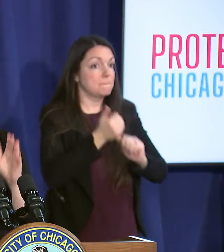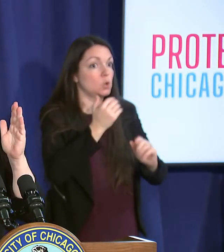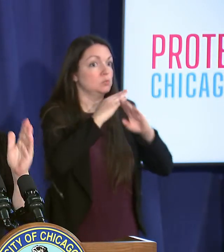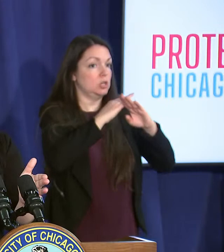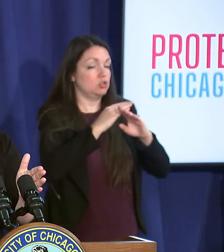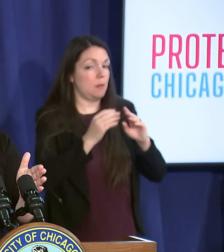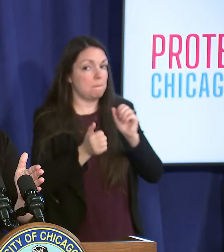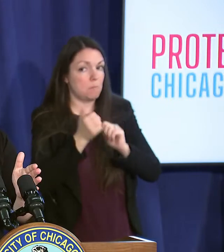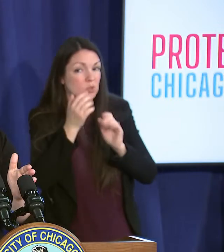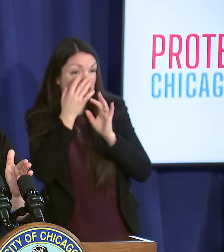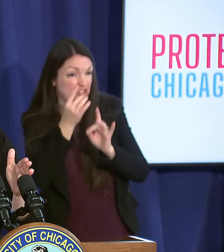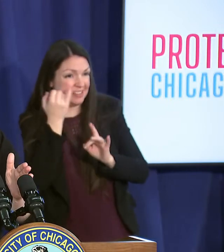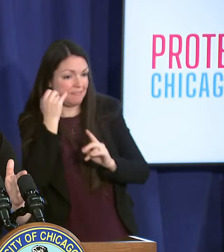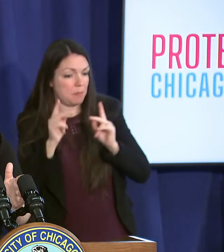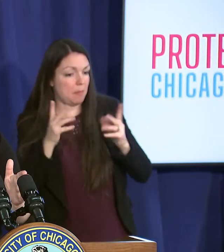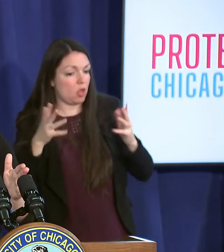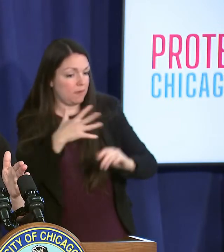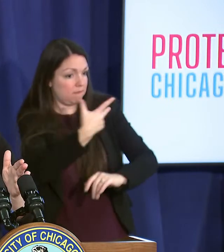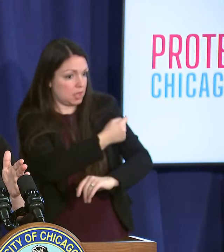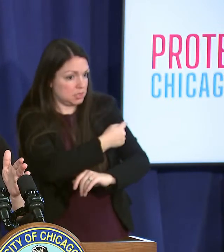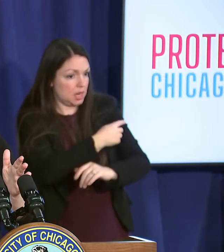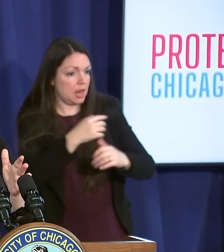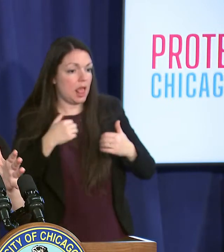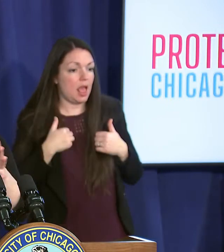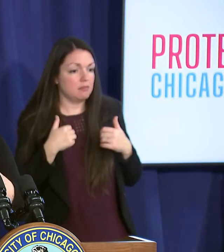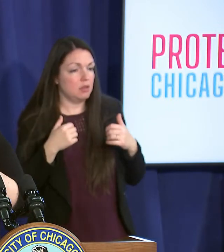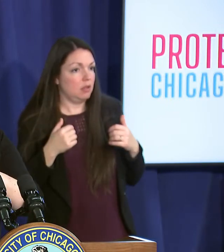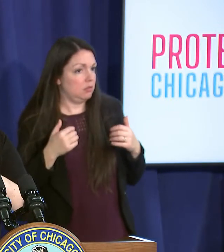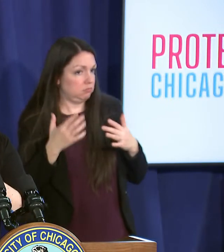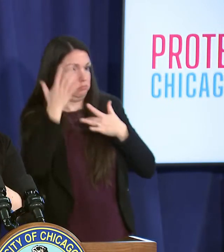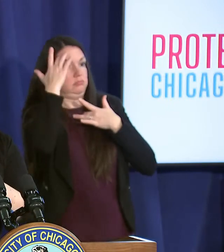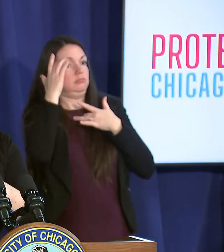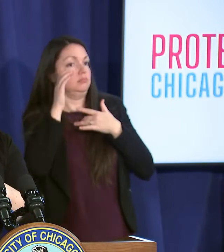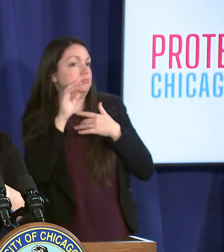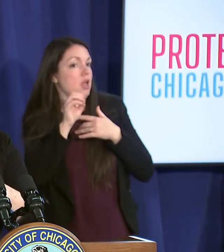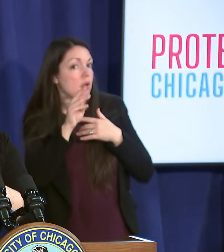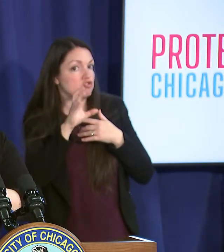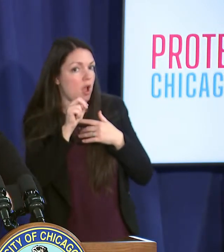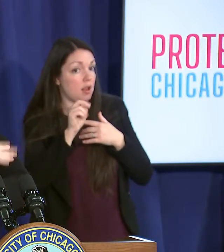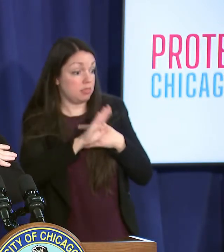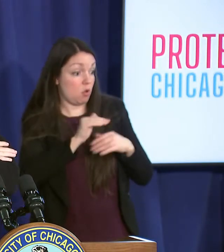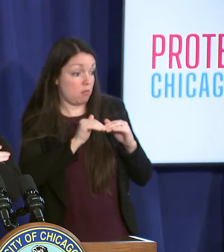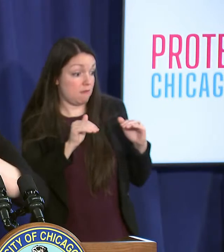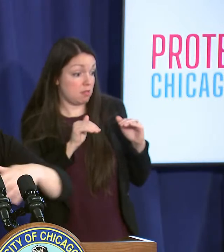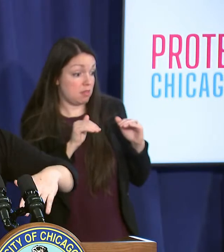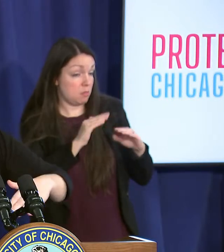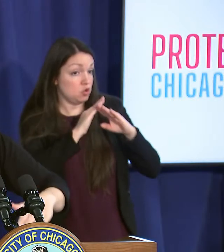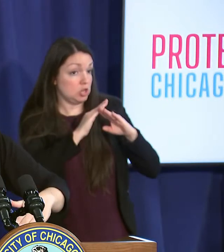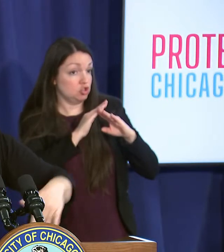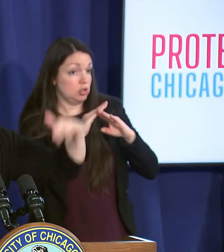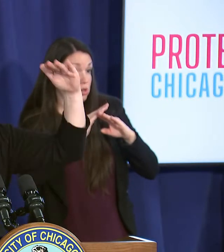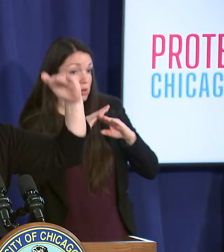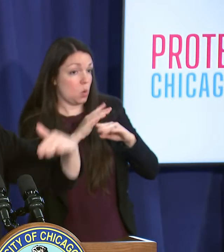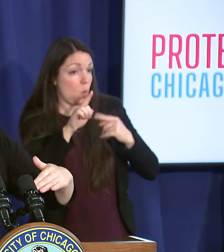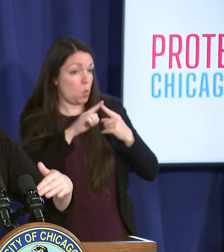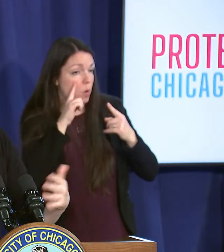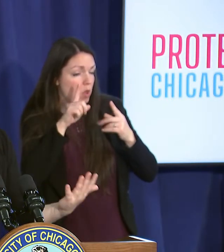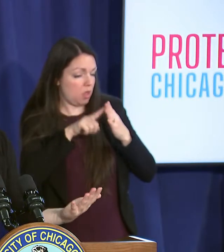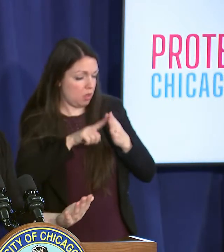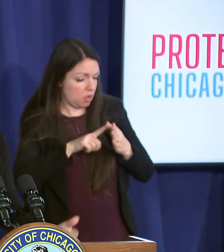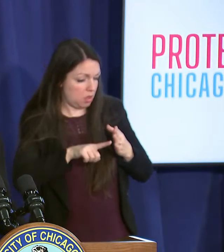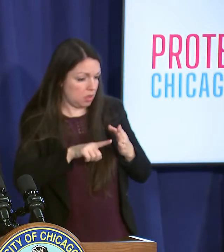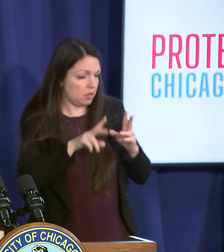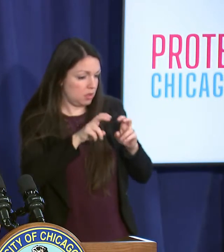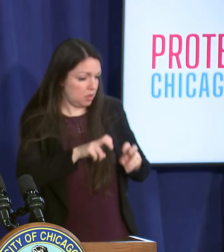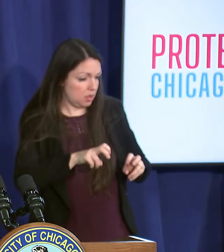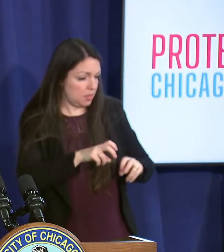other way, if the people who are vaccinated and then have had a breakthrough infection, is their level of protection when we look at bone marrow similar to going the other direction?